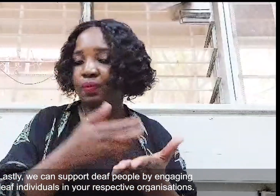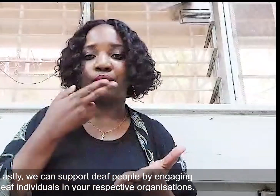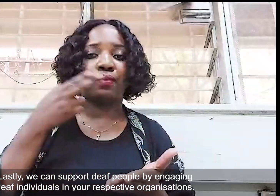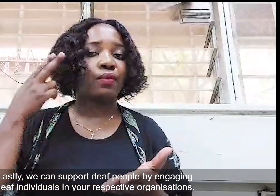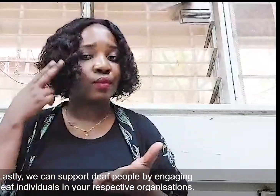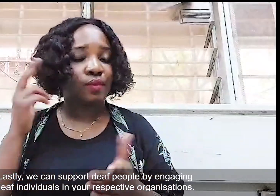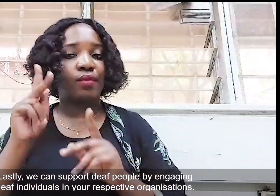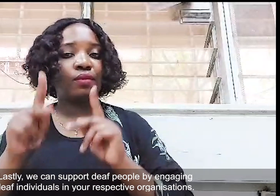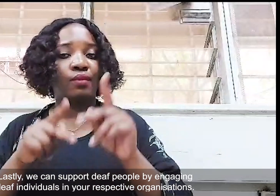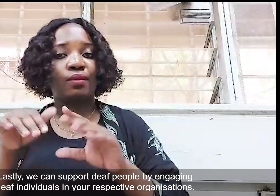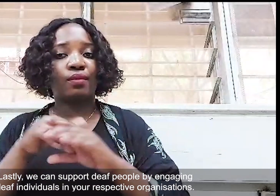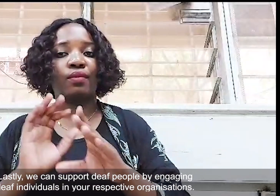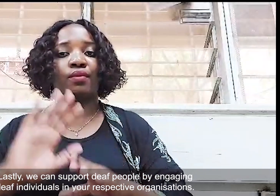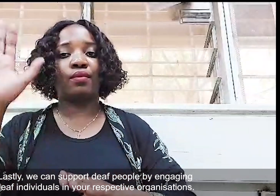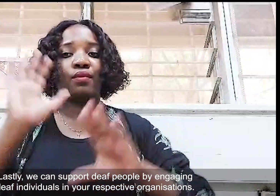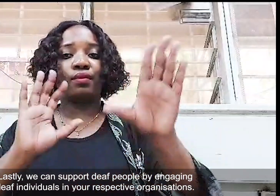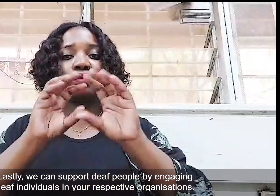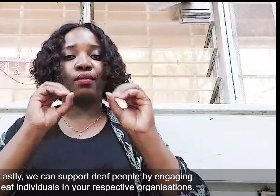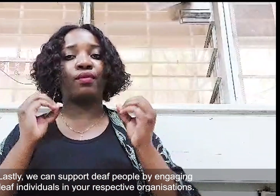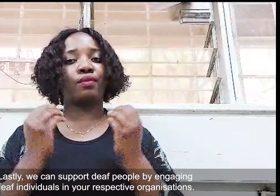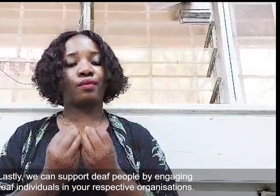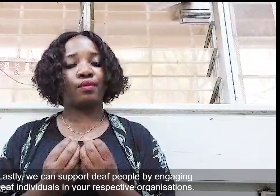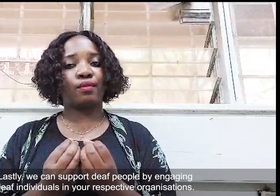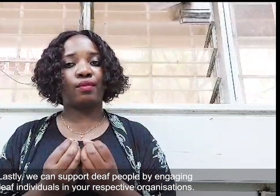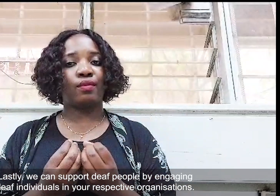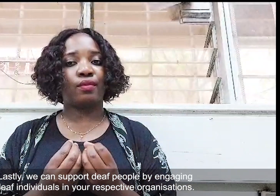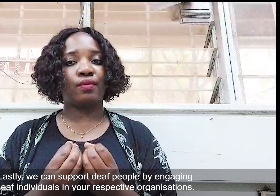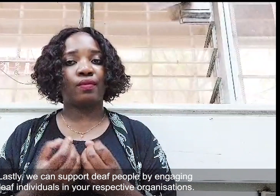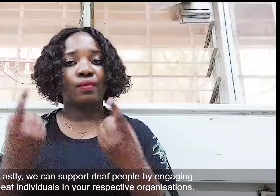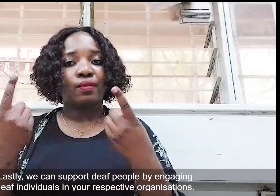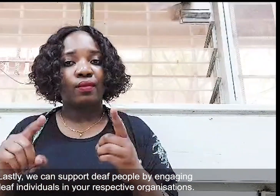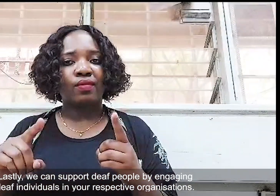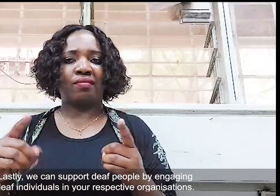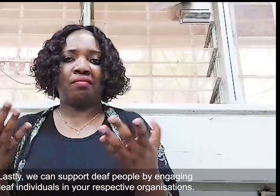by engaging deaf individuals in your respective organizations.